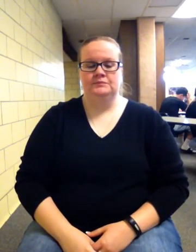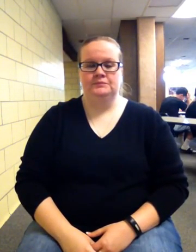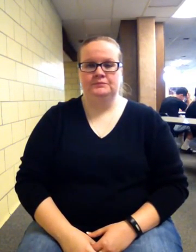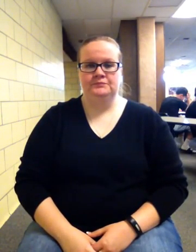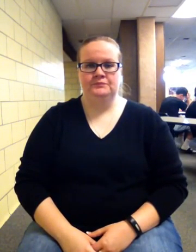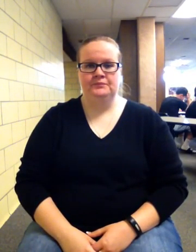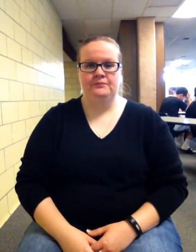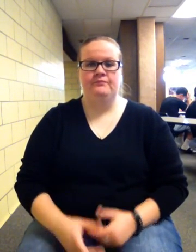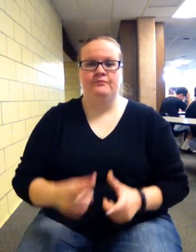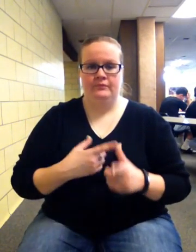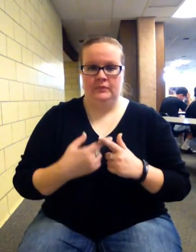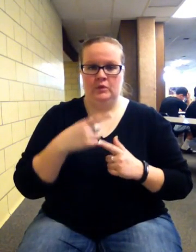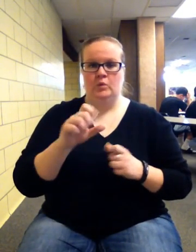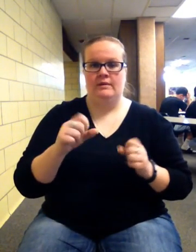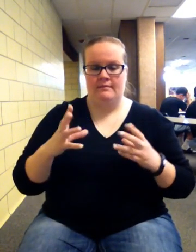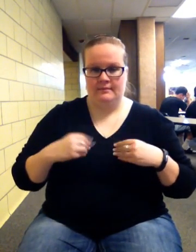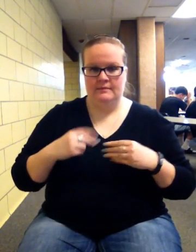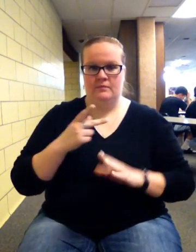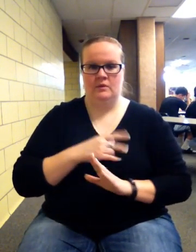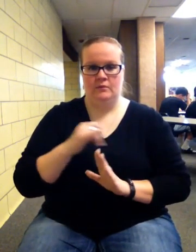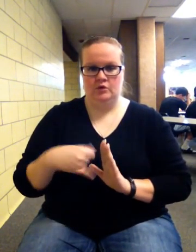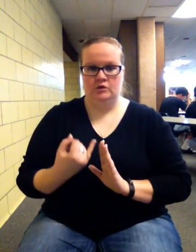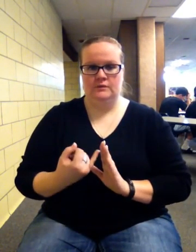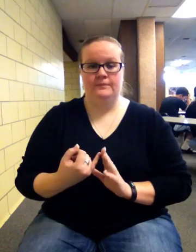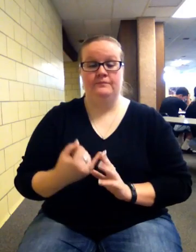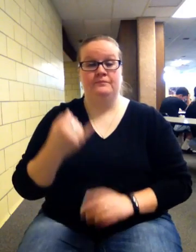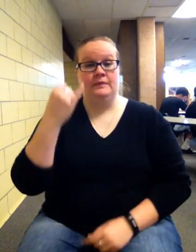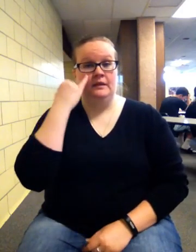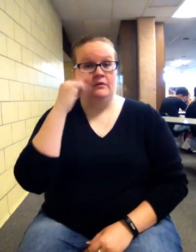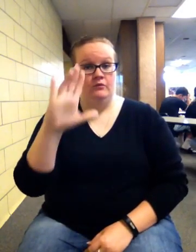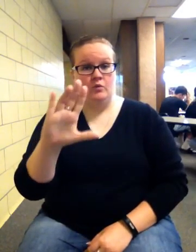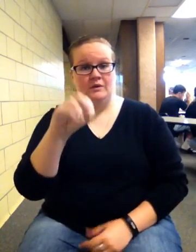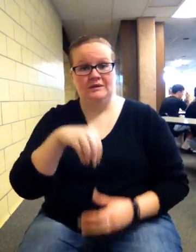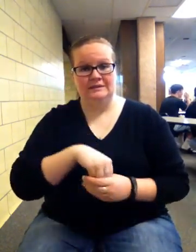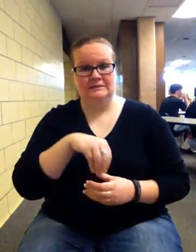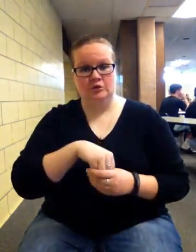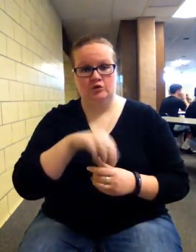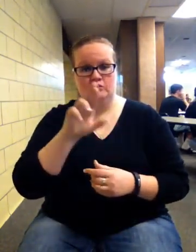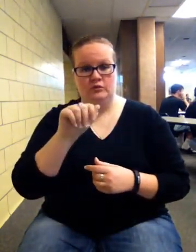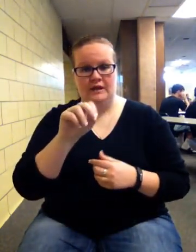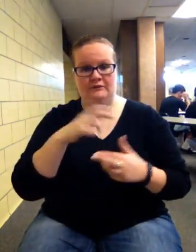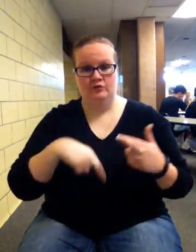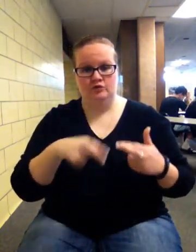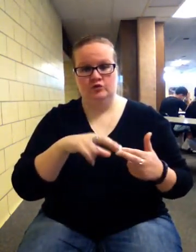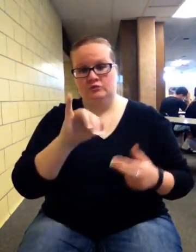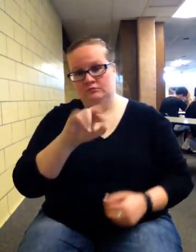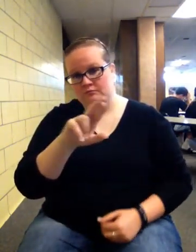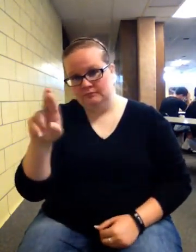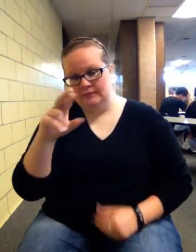you can accept the project. Had your internal rate of return been less than your required rate of return,